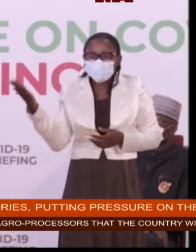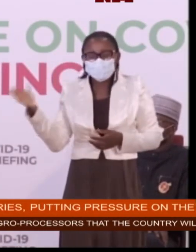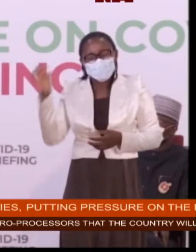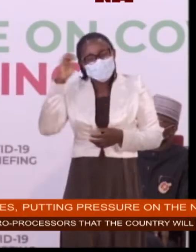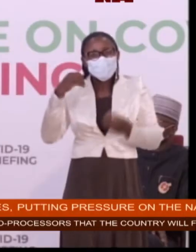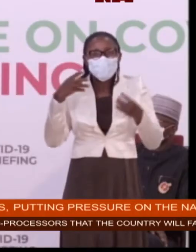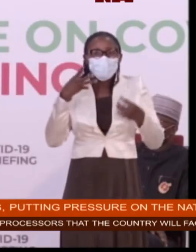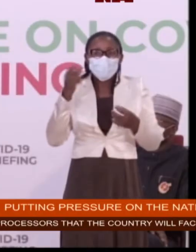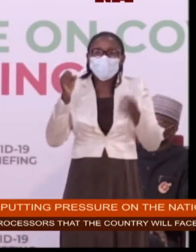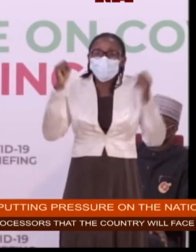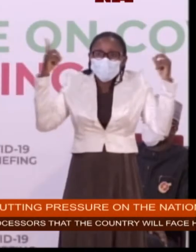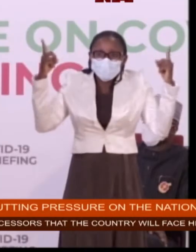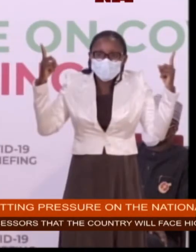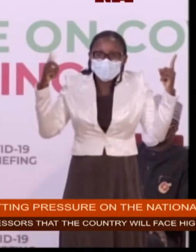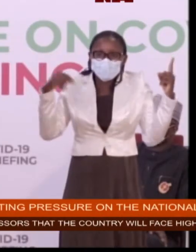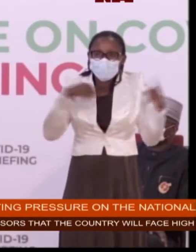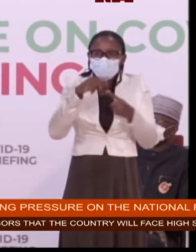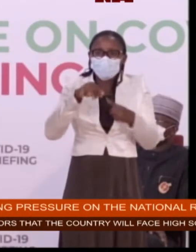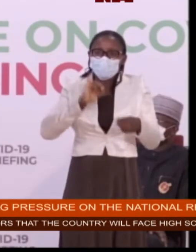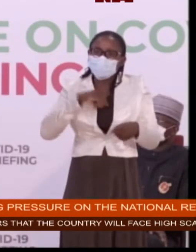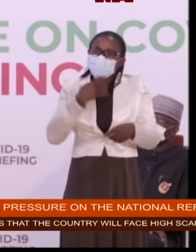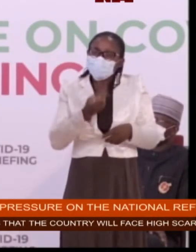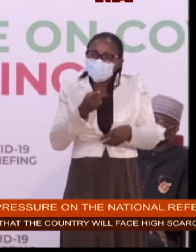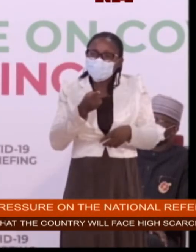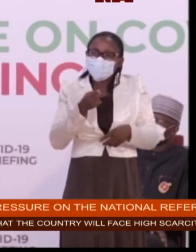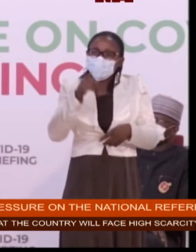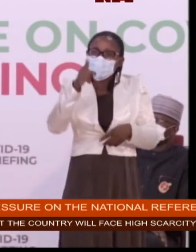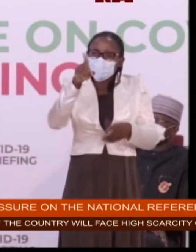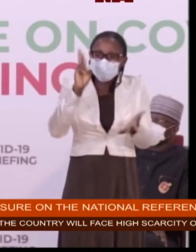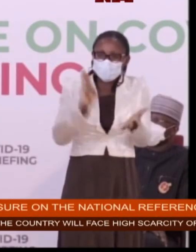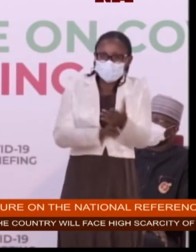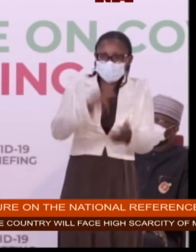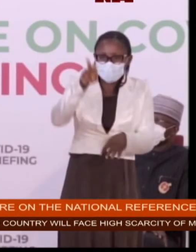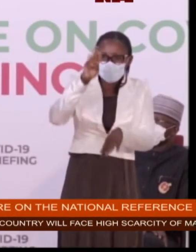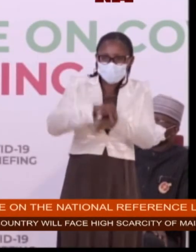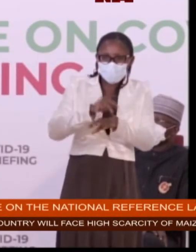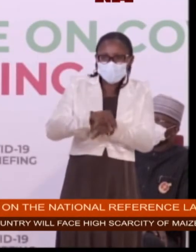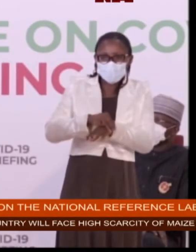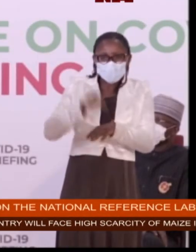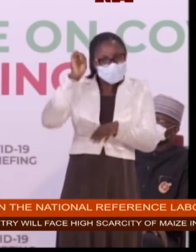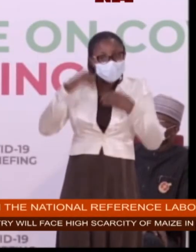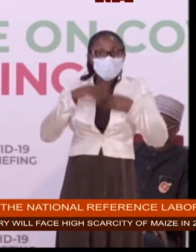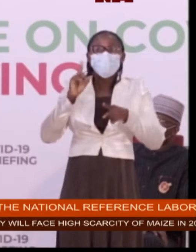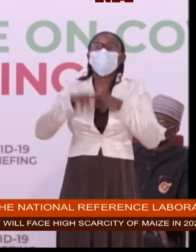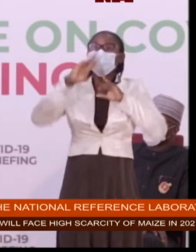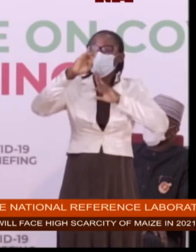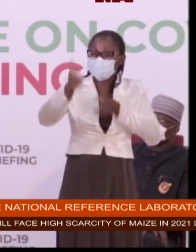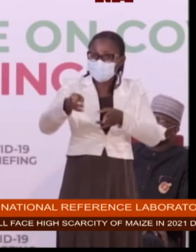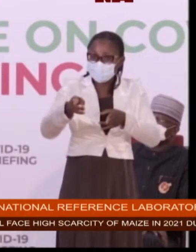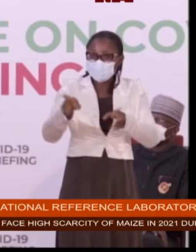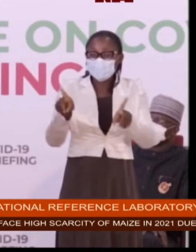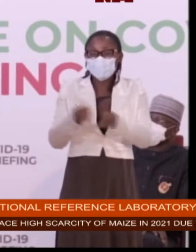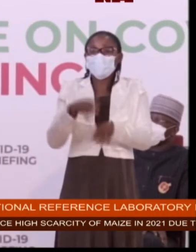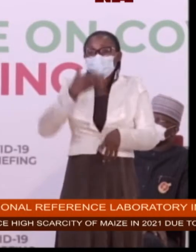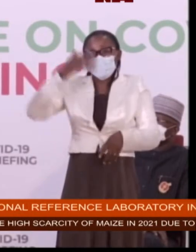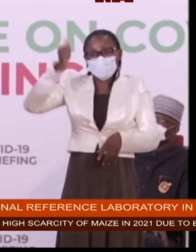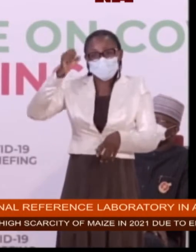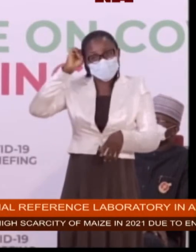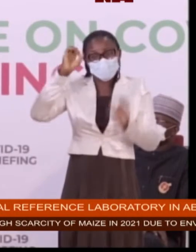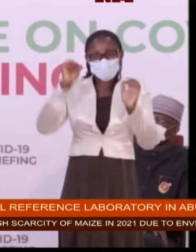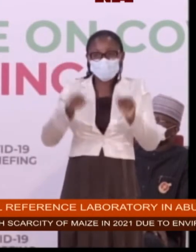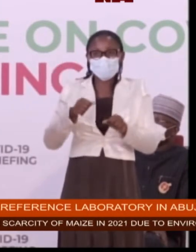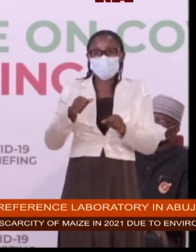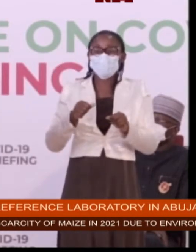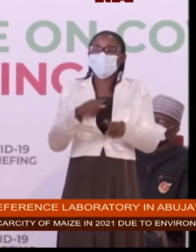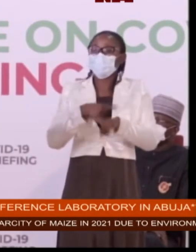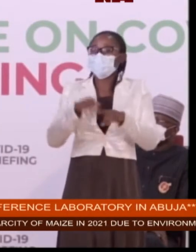I sent him something apparently signed by himself. He had to respond as best he could. But by